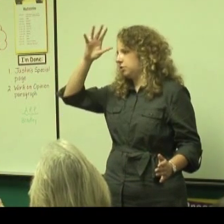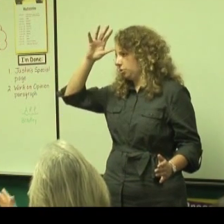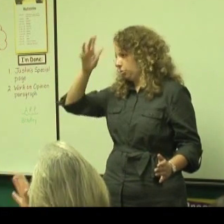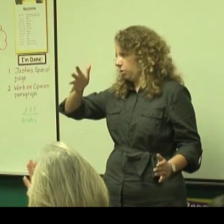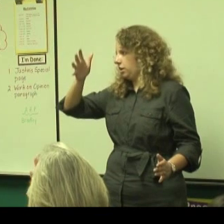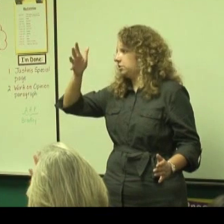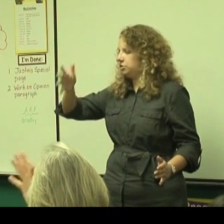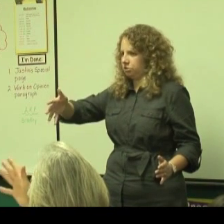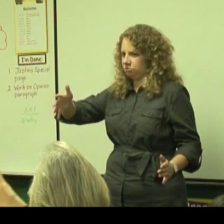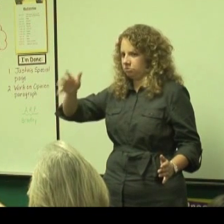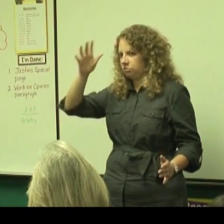So 1, 2.